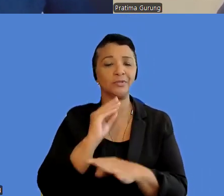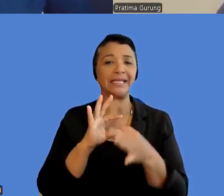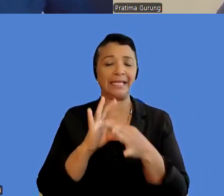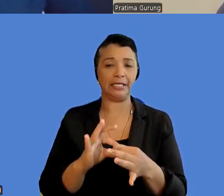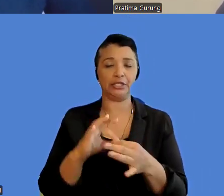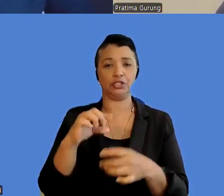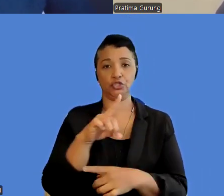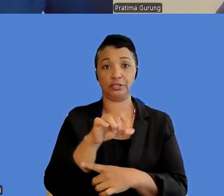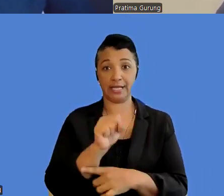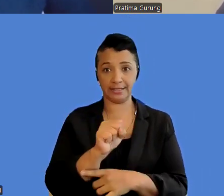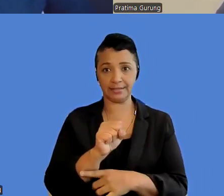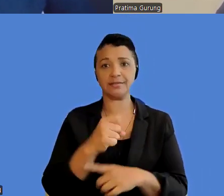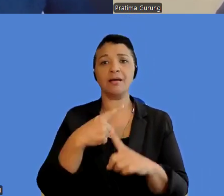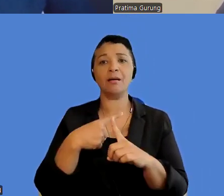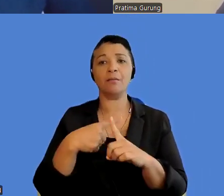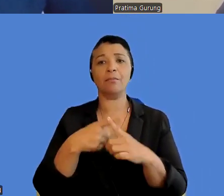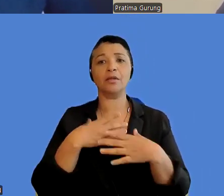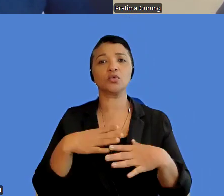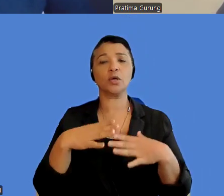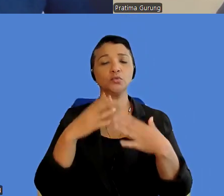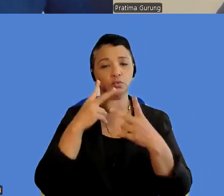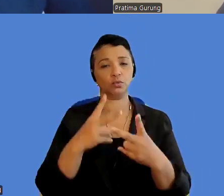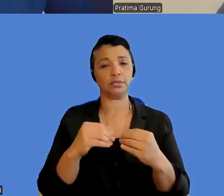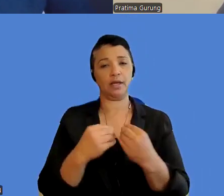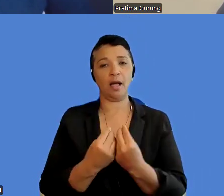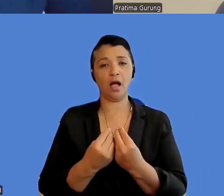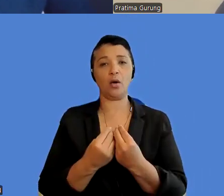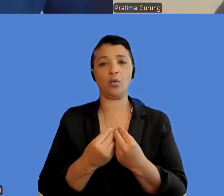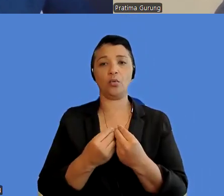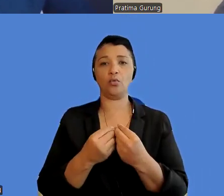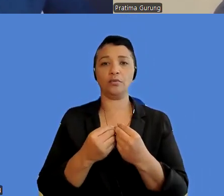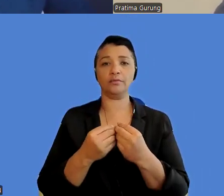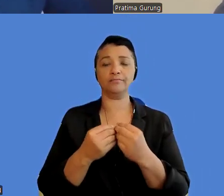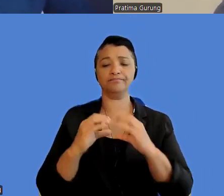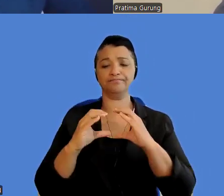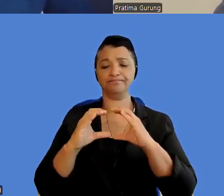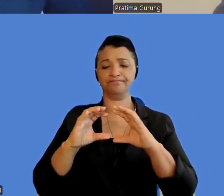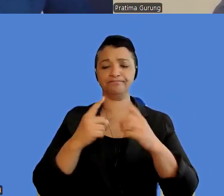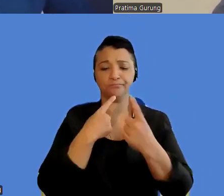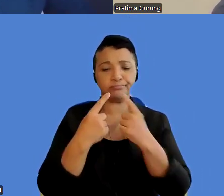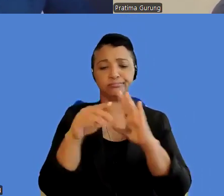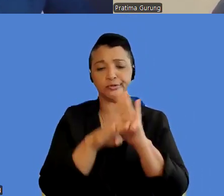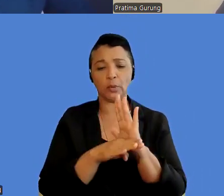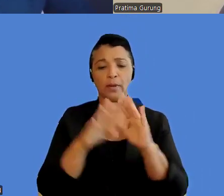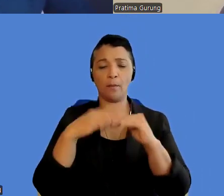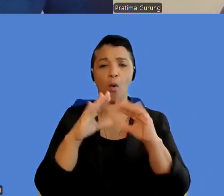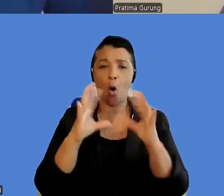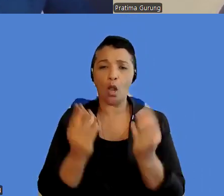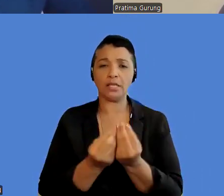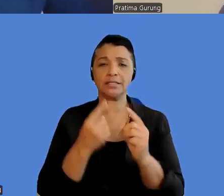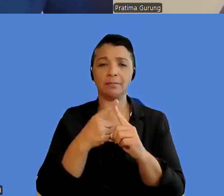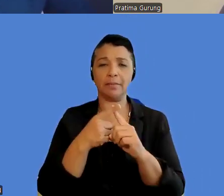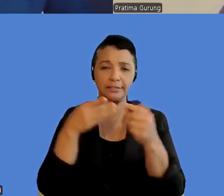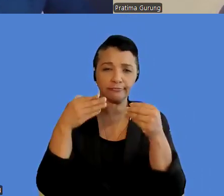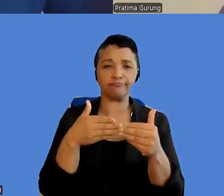but also try to look at the conversation in a very holistic and comprehensive way. First of all, I would like